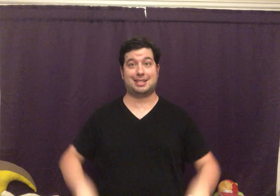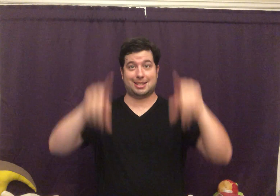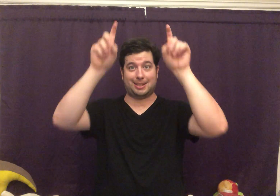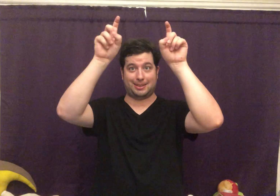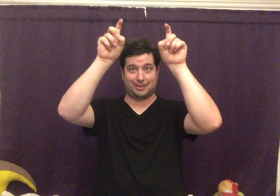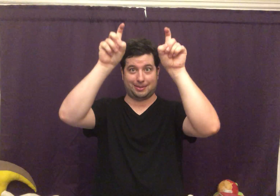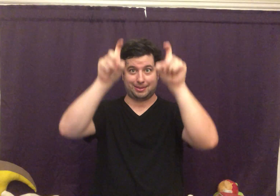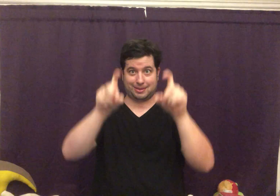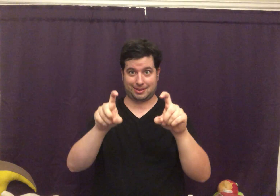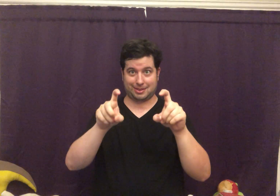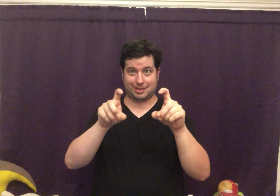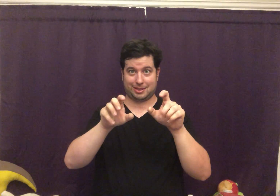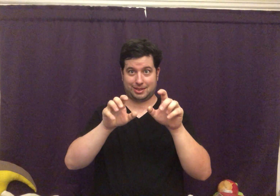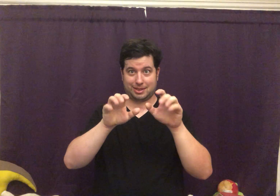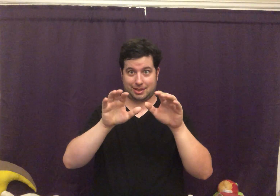Test.